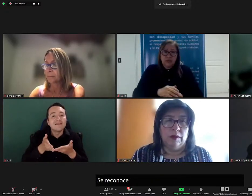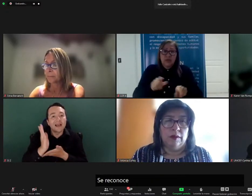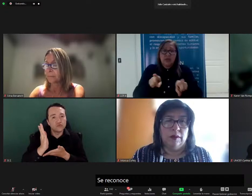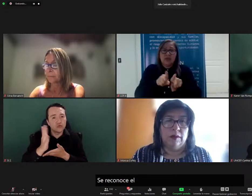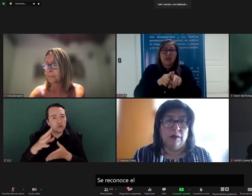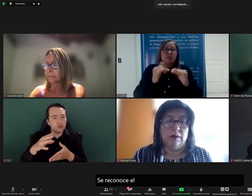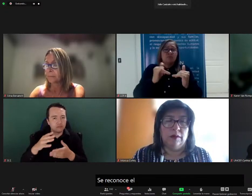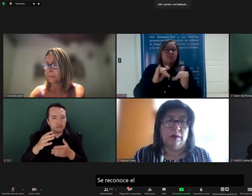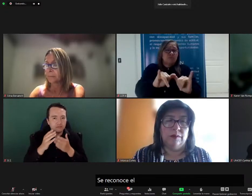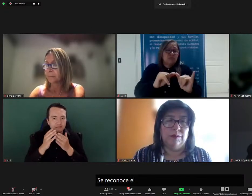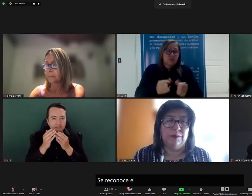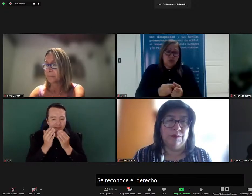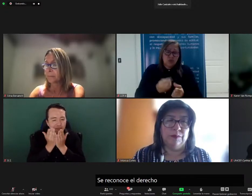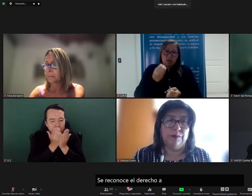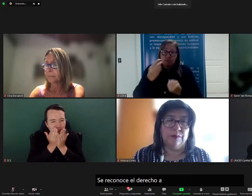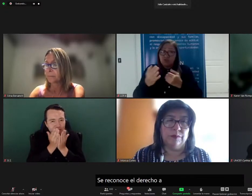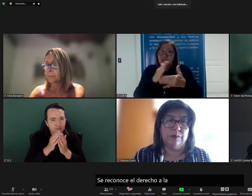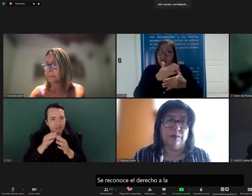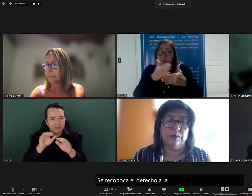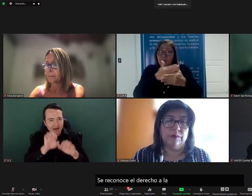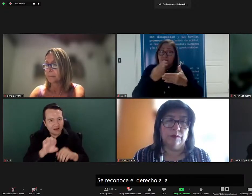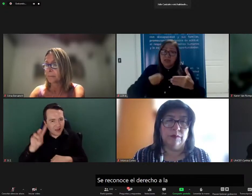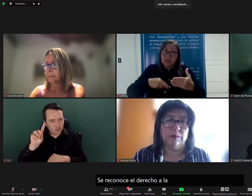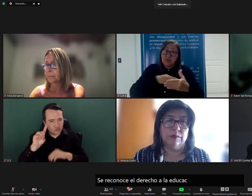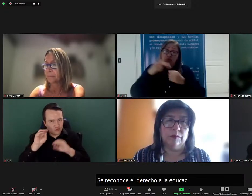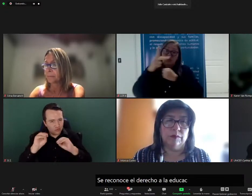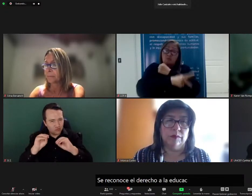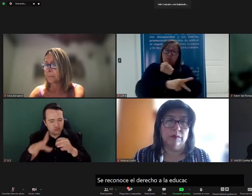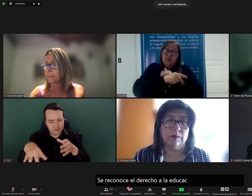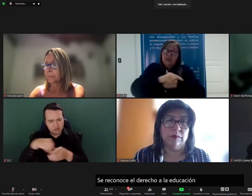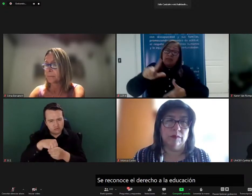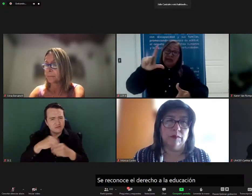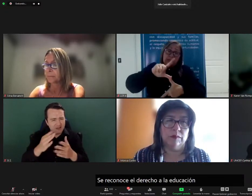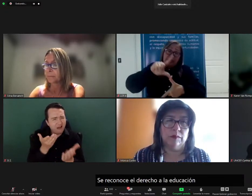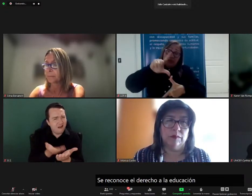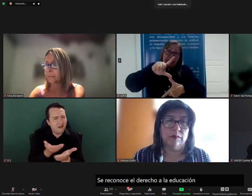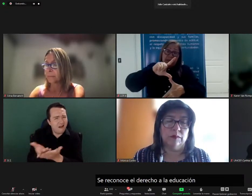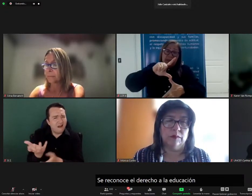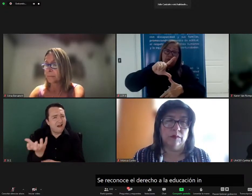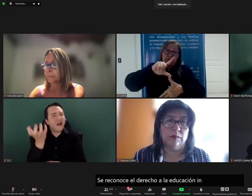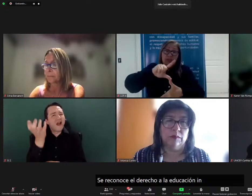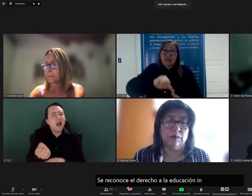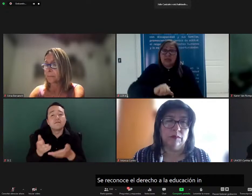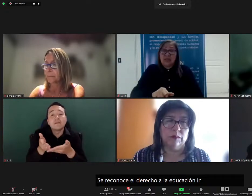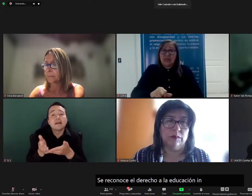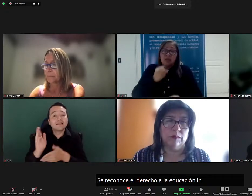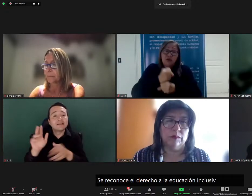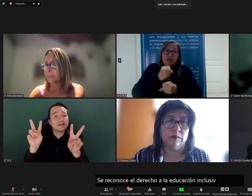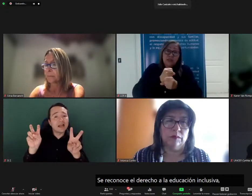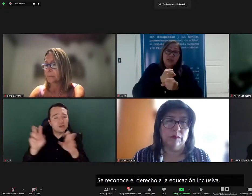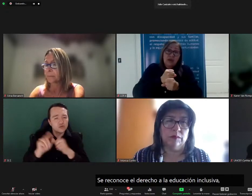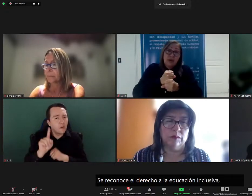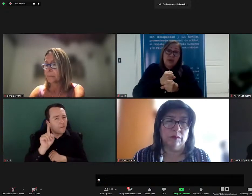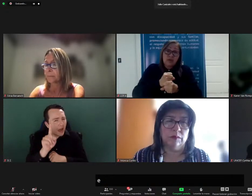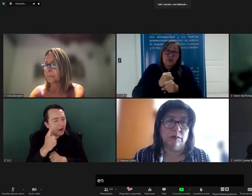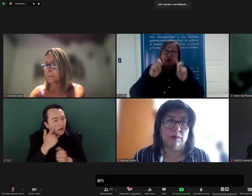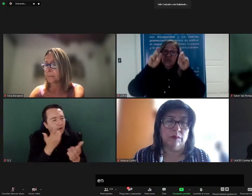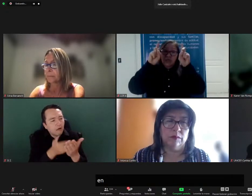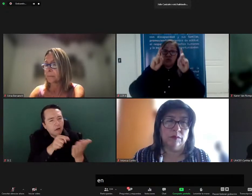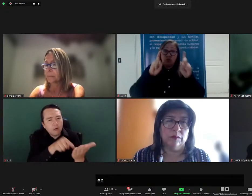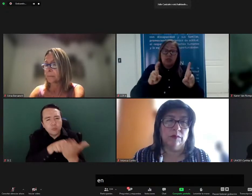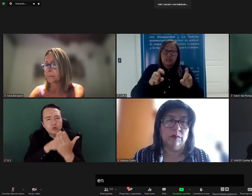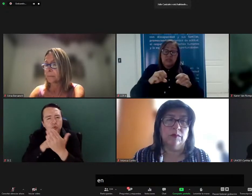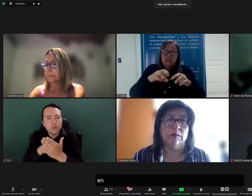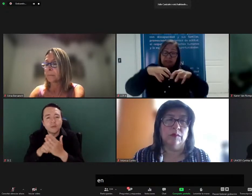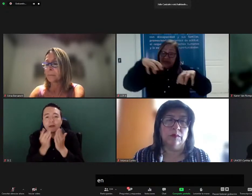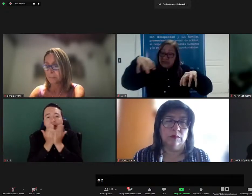to inclusive education is there in several parts of our latin american region we are still working